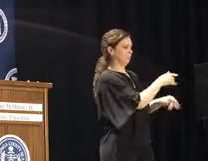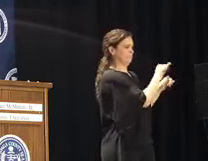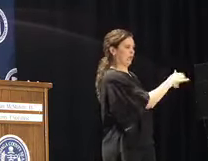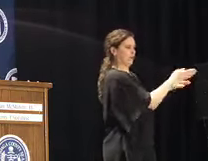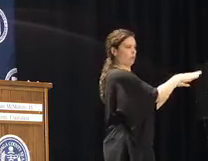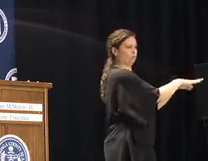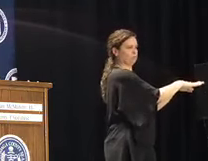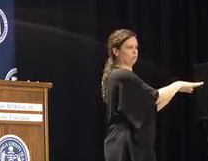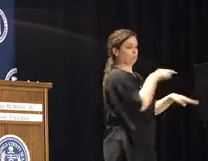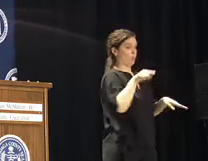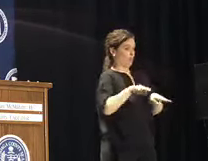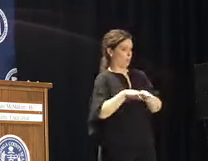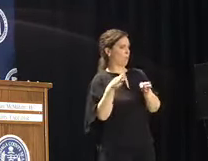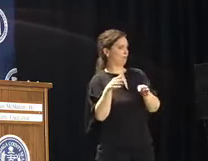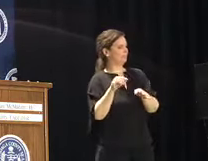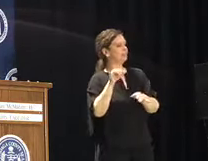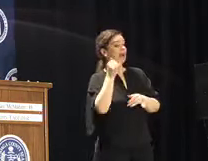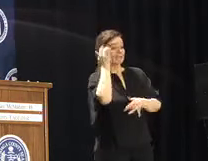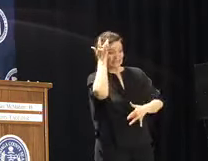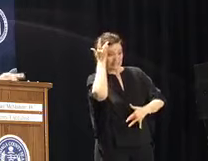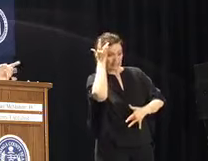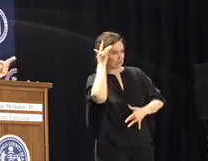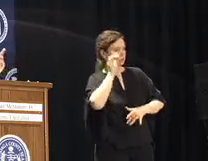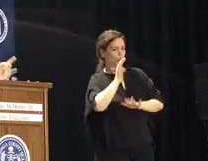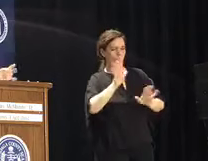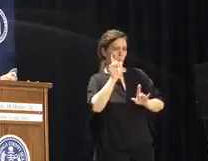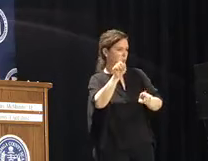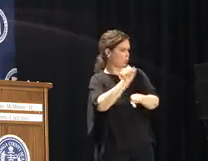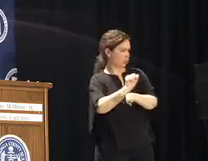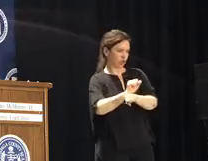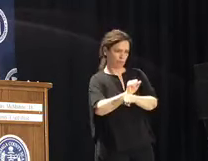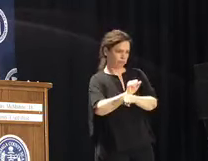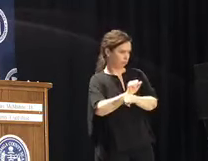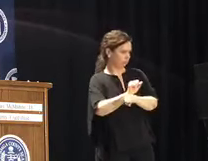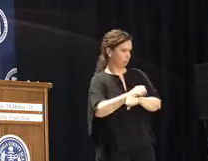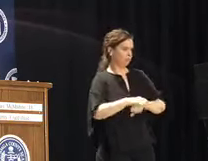tested have tested positive. That's within the averages that we're seeing.